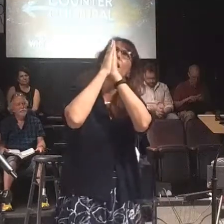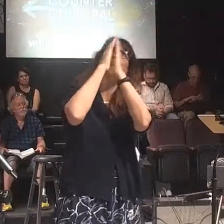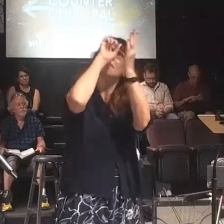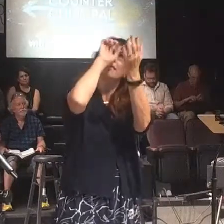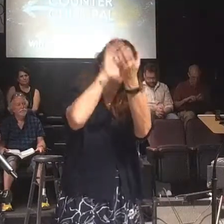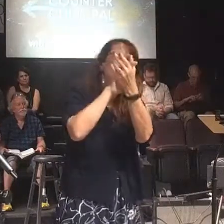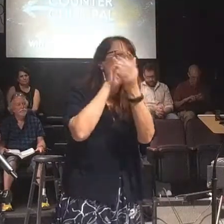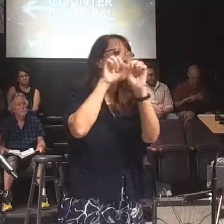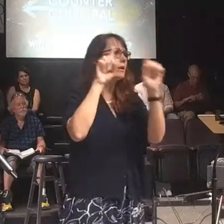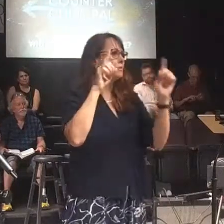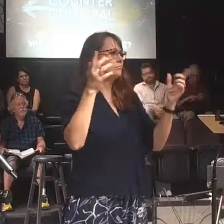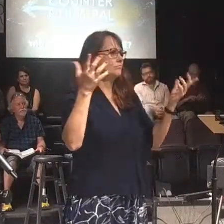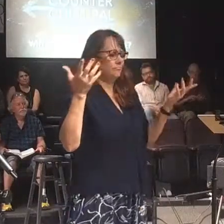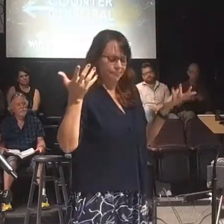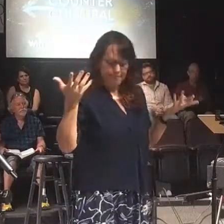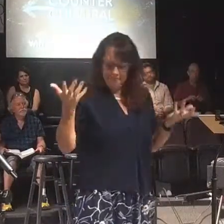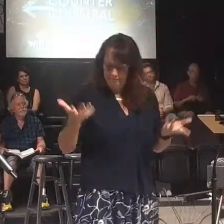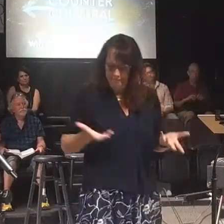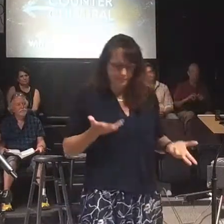yet somehow